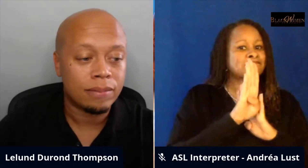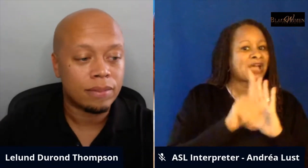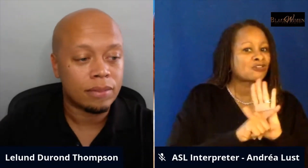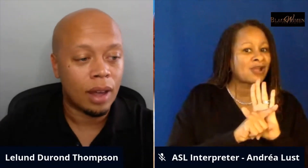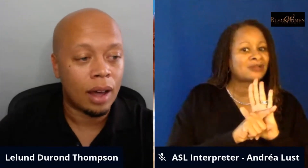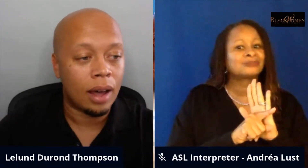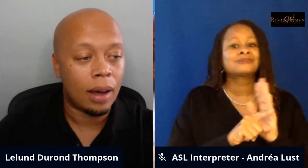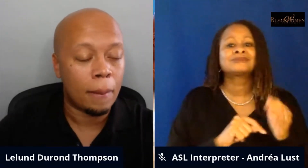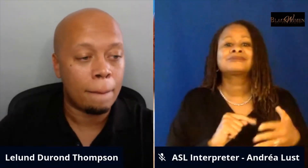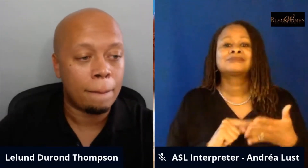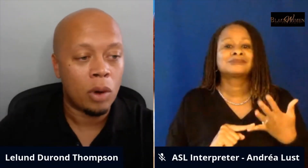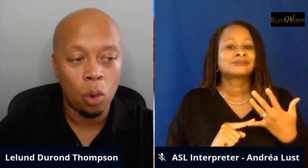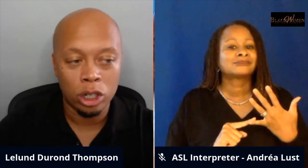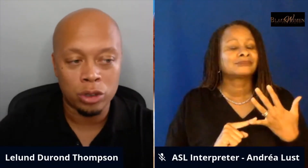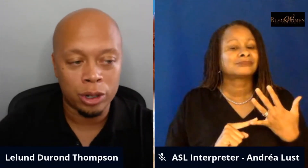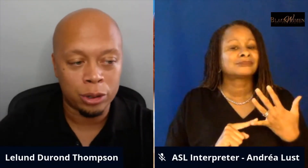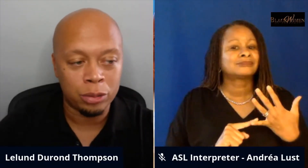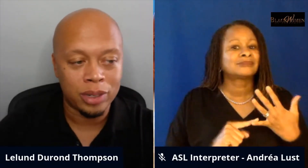backdrop,